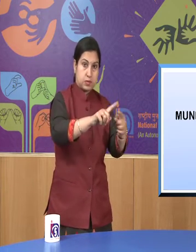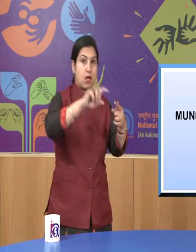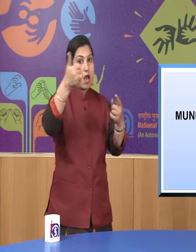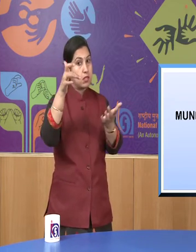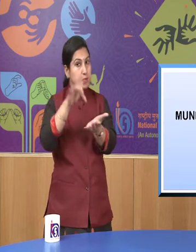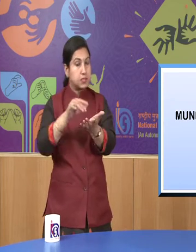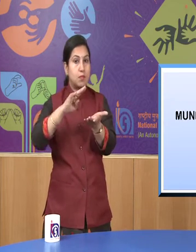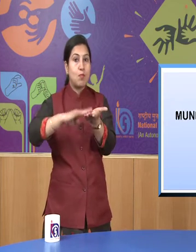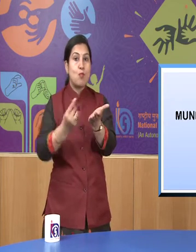Munda,